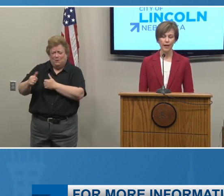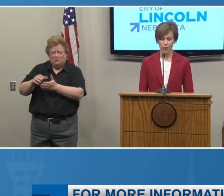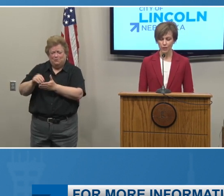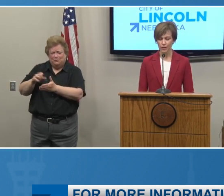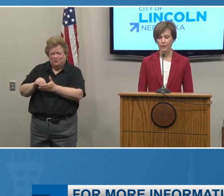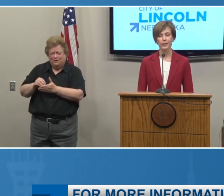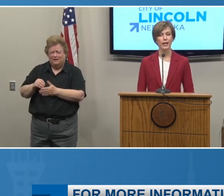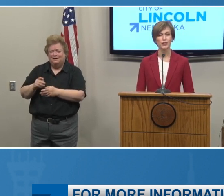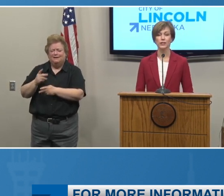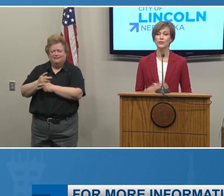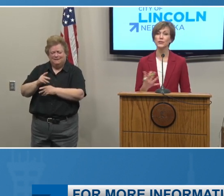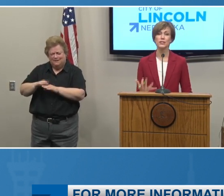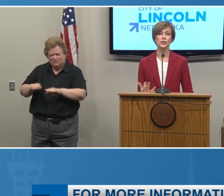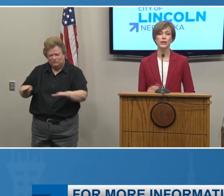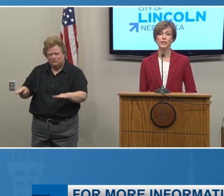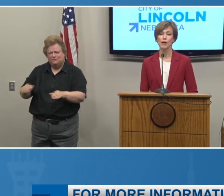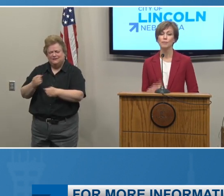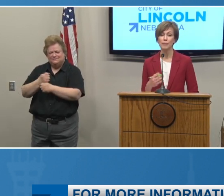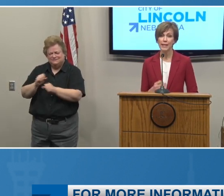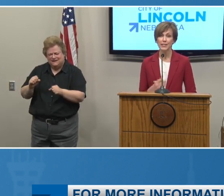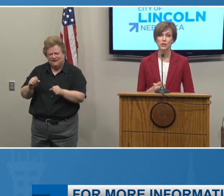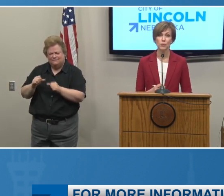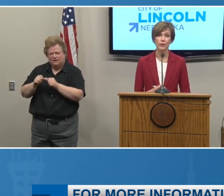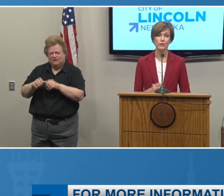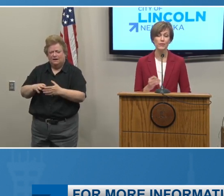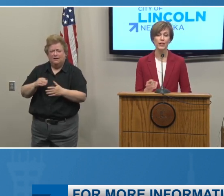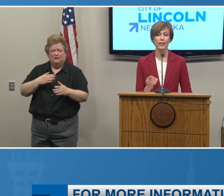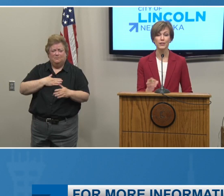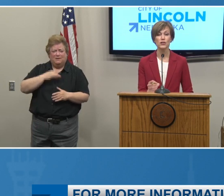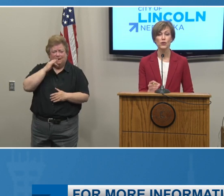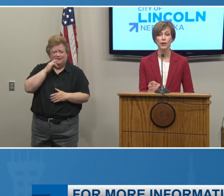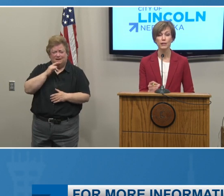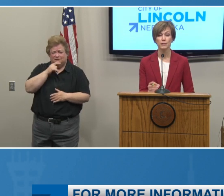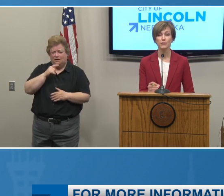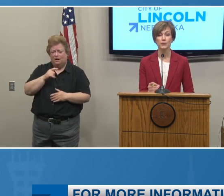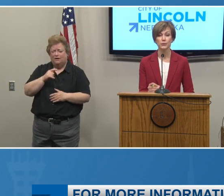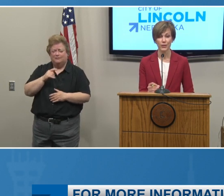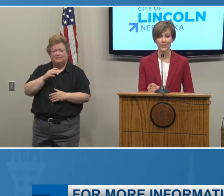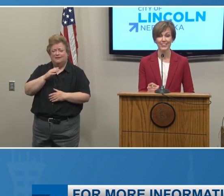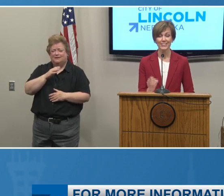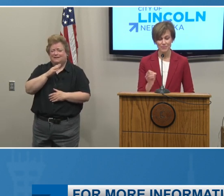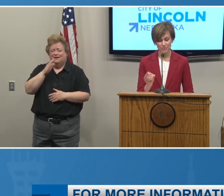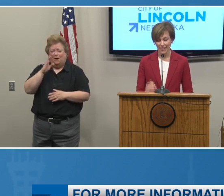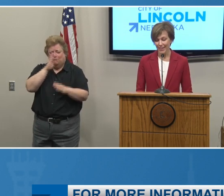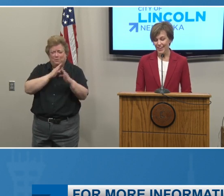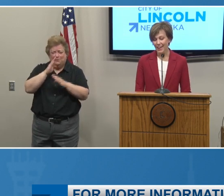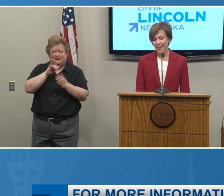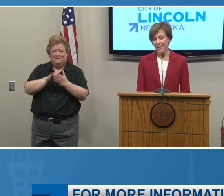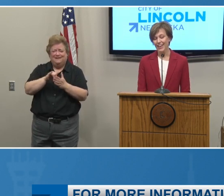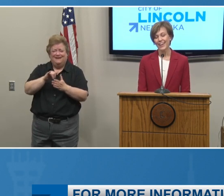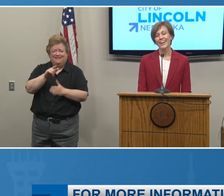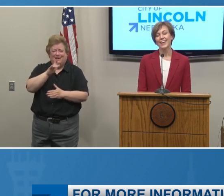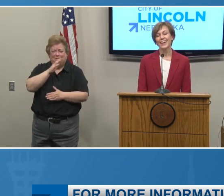stay safe and healthy and engage and you're doing such a great job my kids are worried they're never going to get snow days in the future